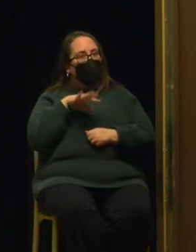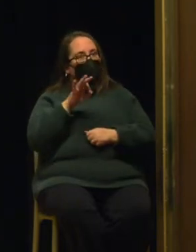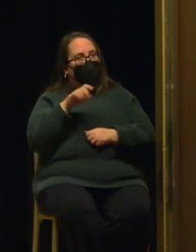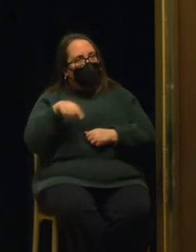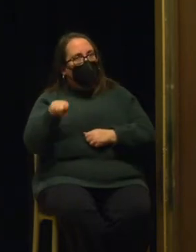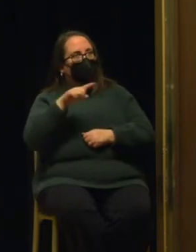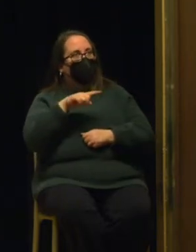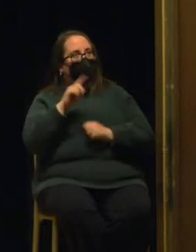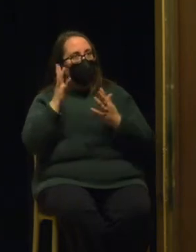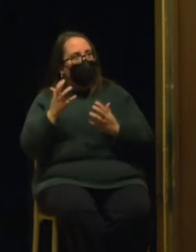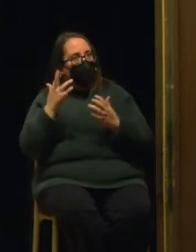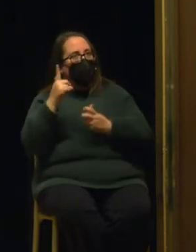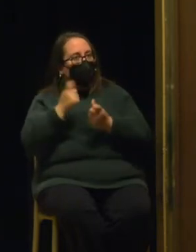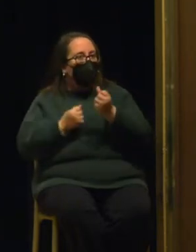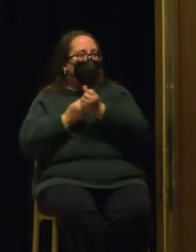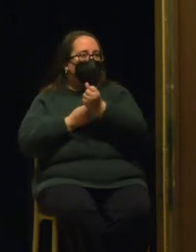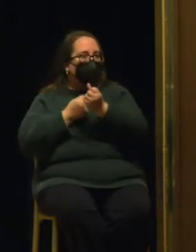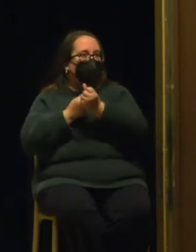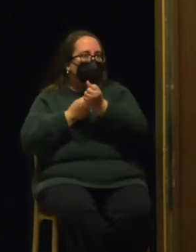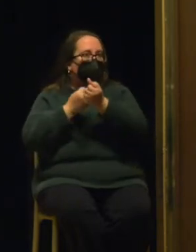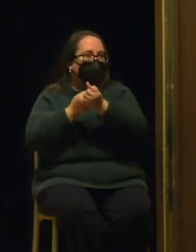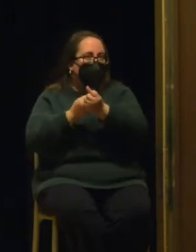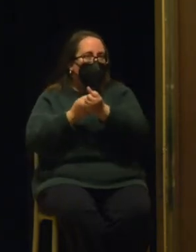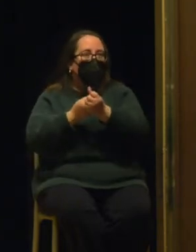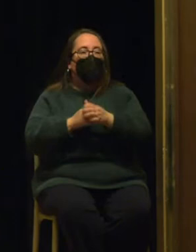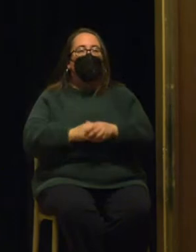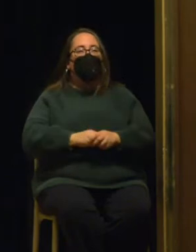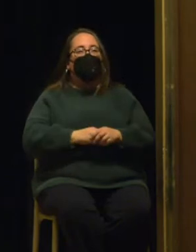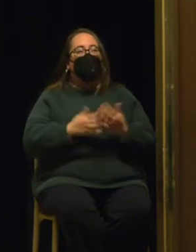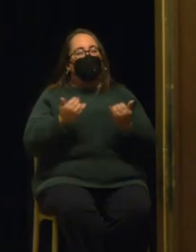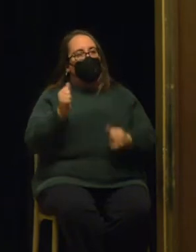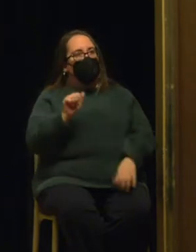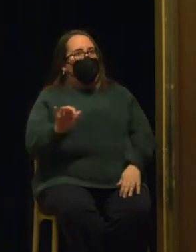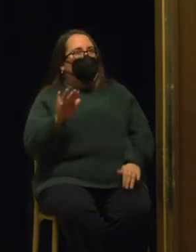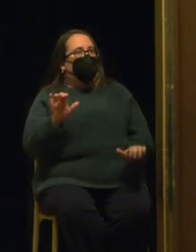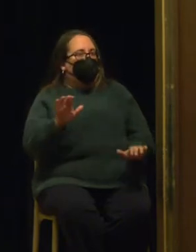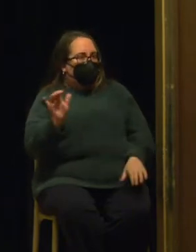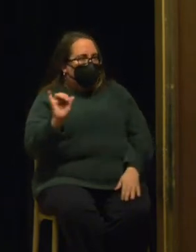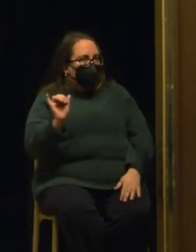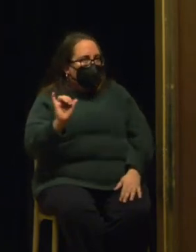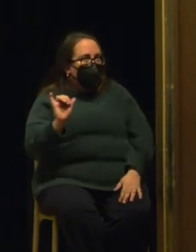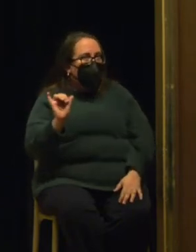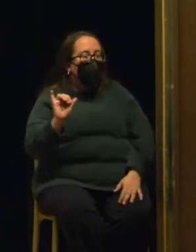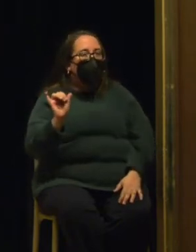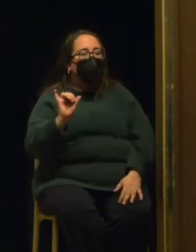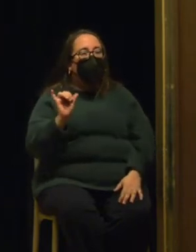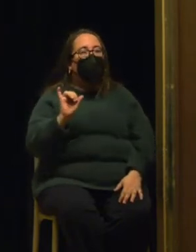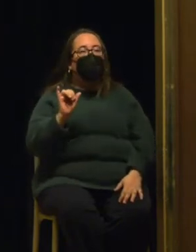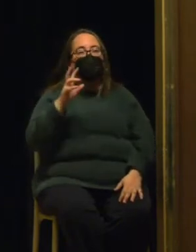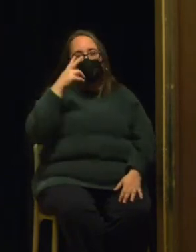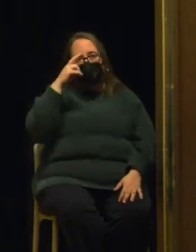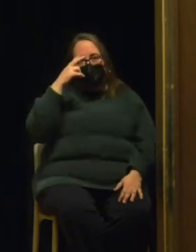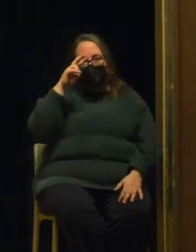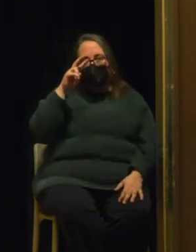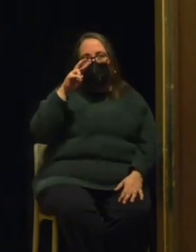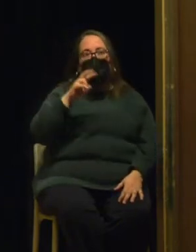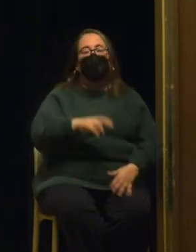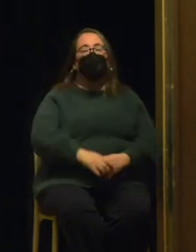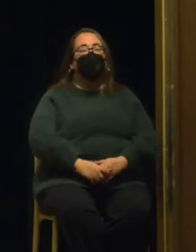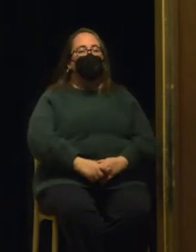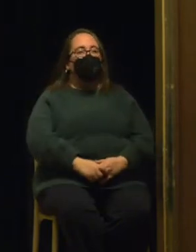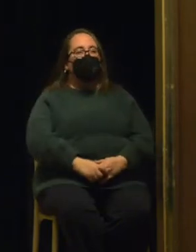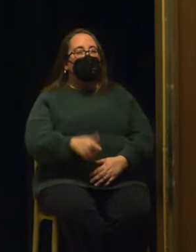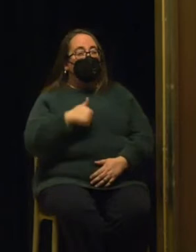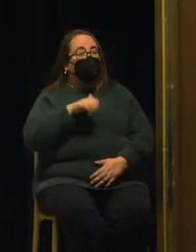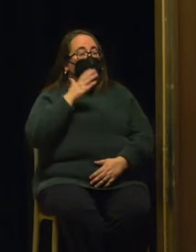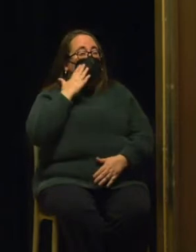our audience will show up. Yeah. Now Asians are demanding the same respect, Latinos. Mm-hmm. And we all